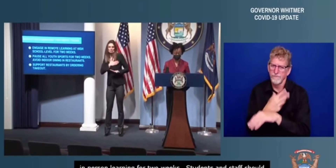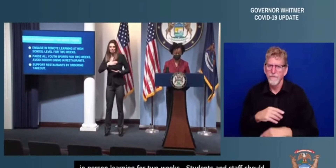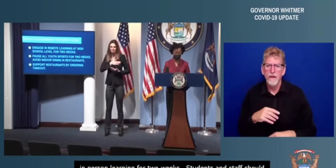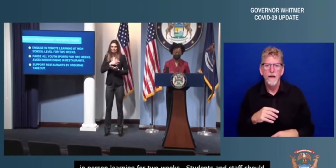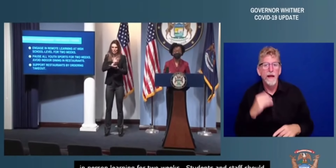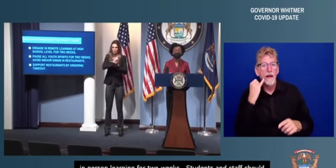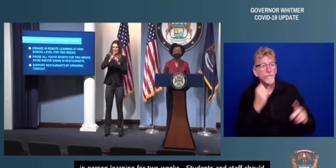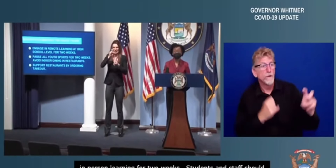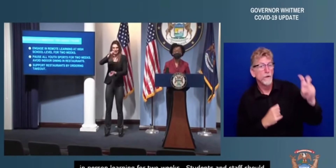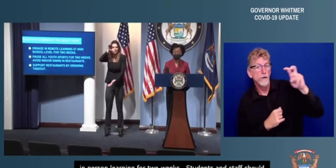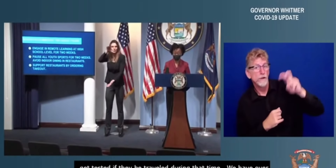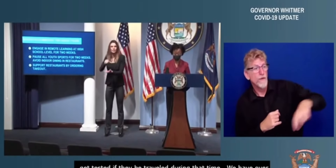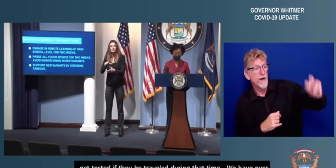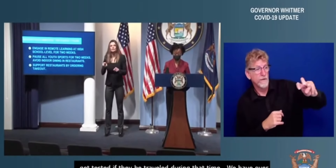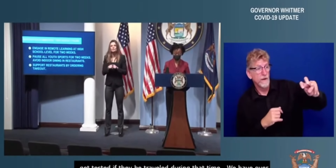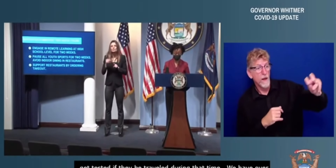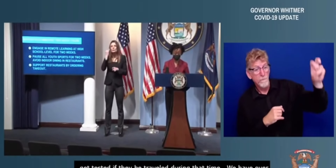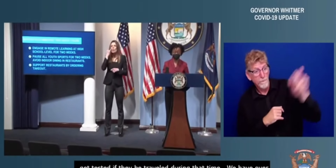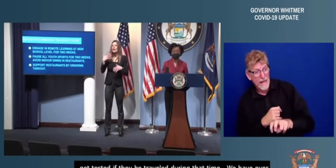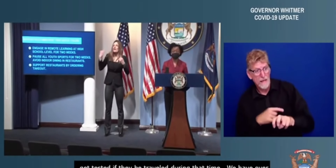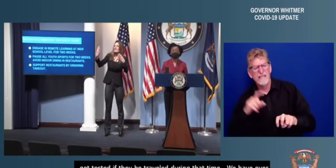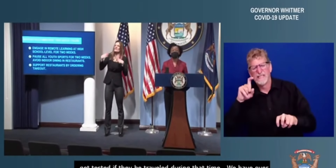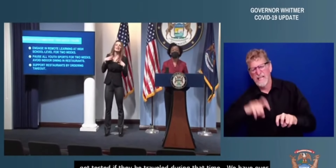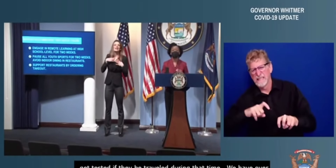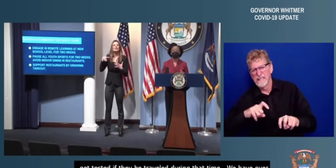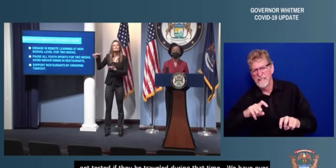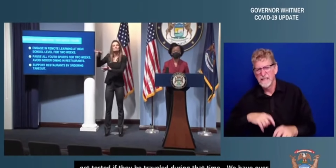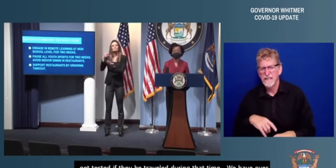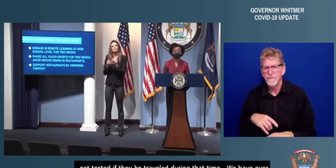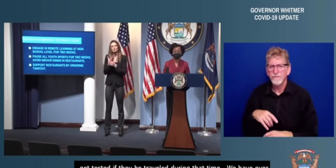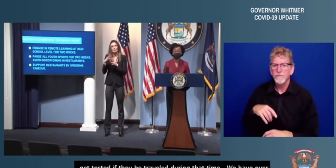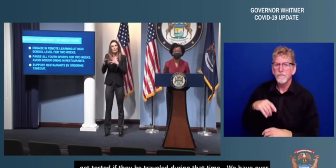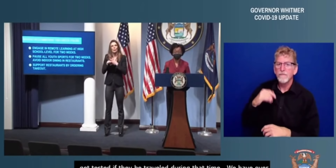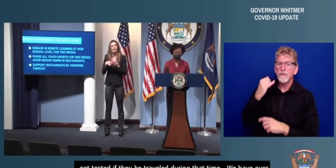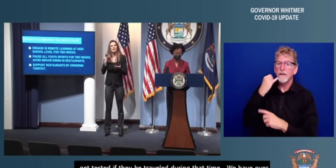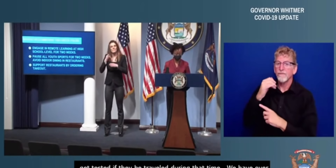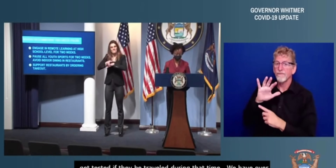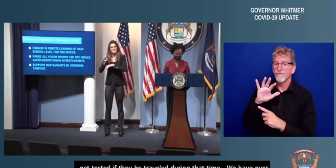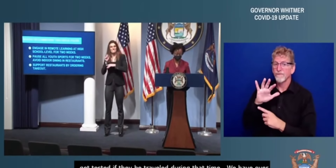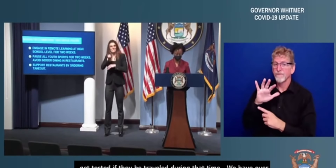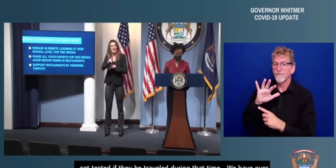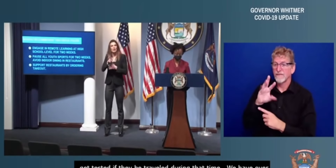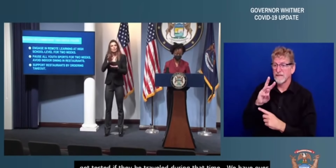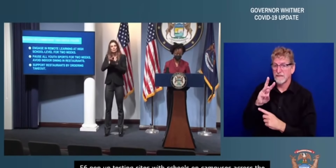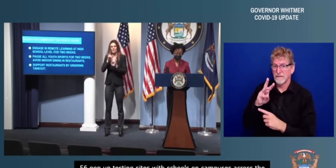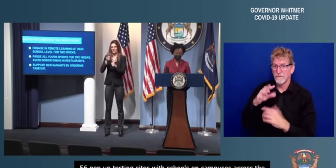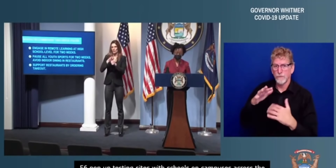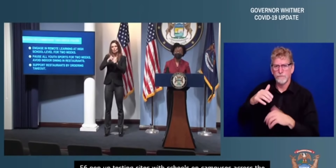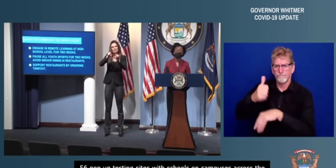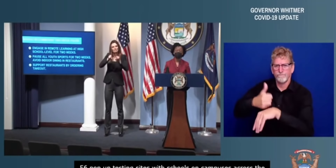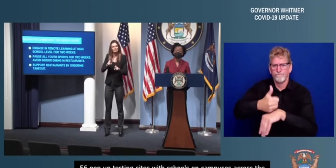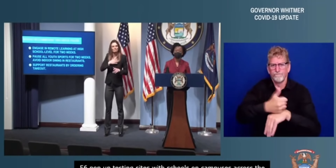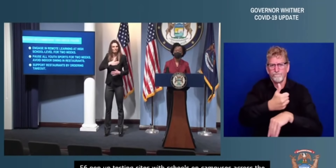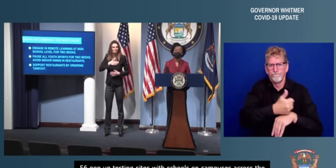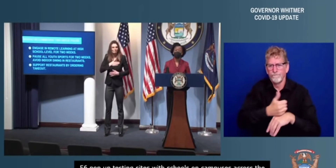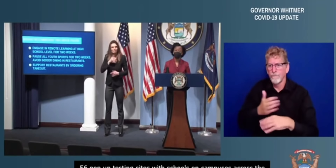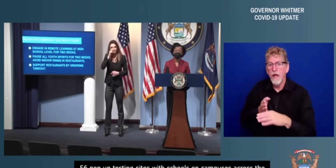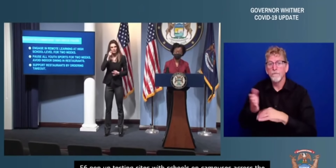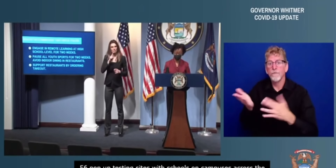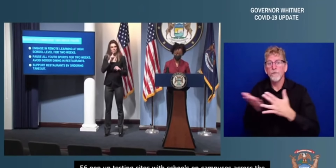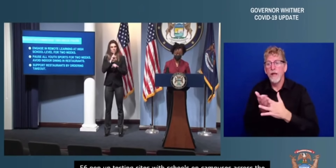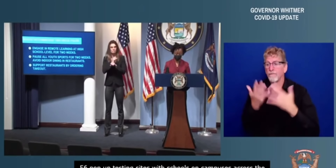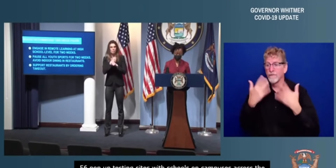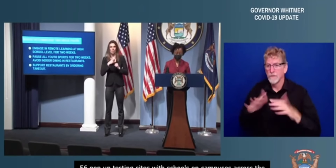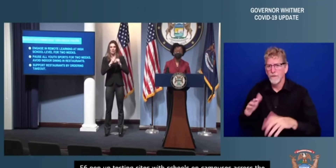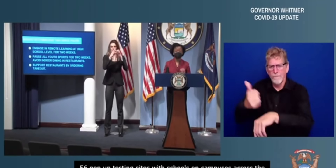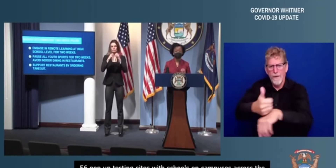pop-up testing sites with schools on campuses across the state that are offering post-spring break testing. We also recommend that